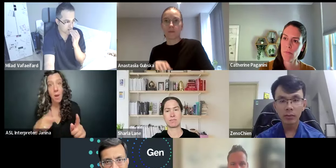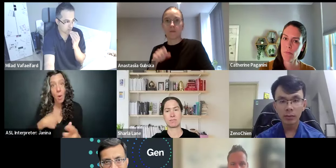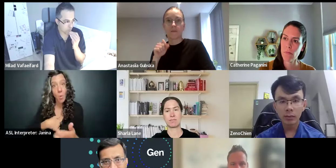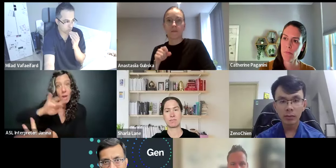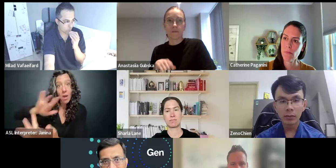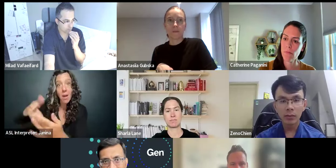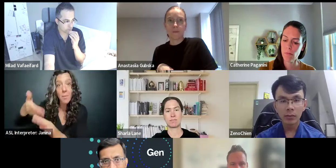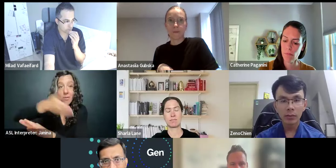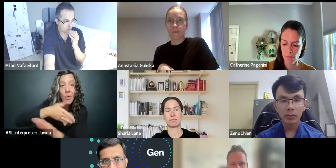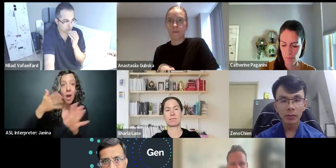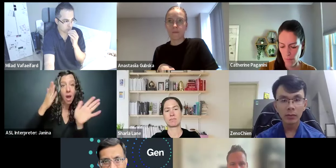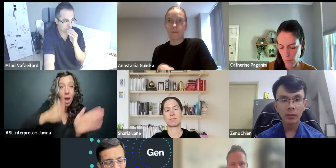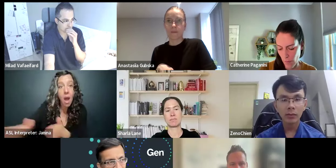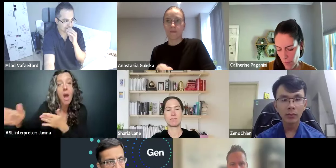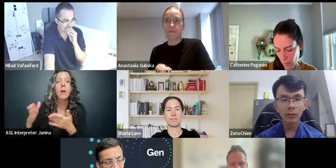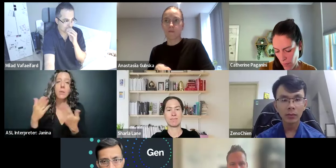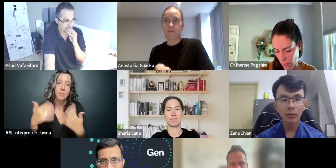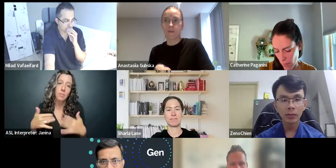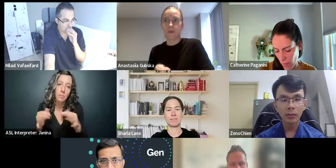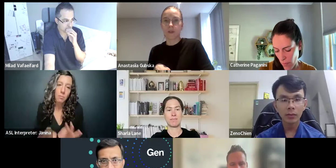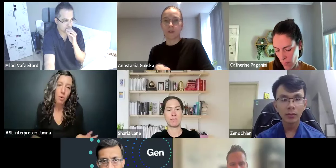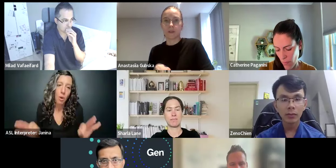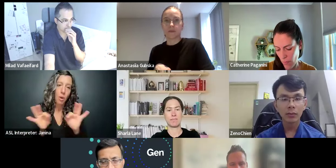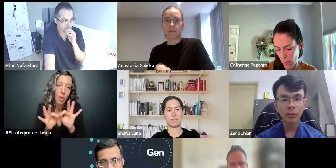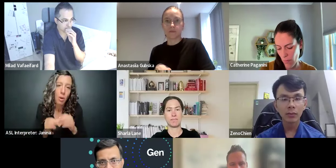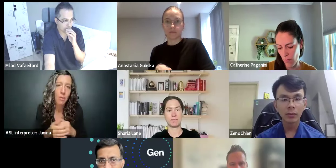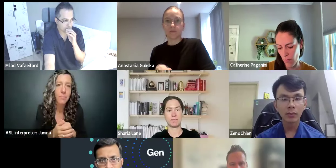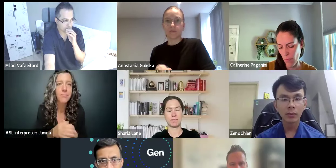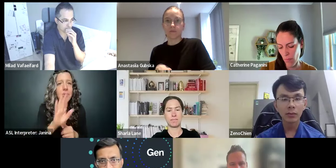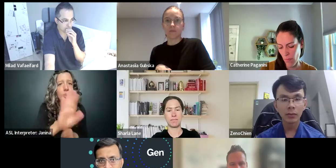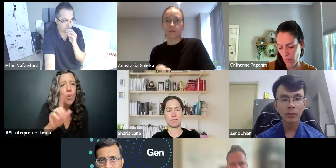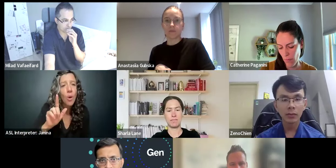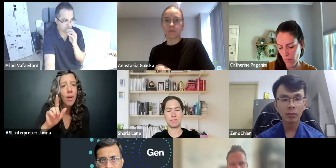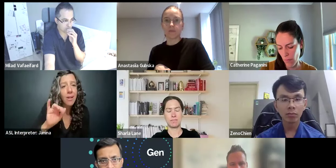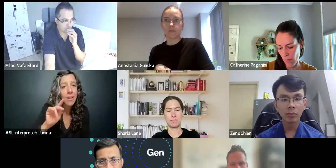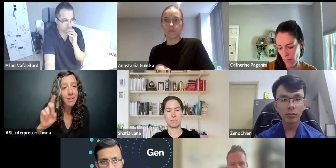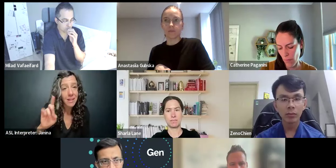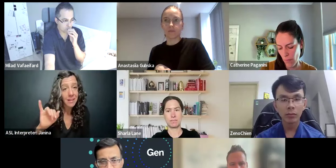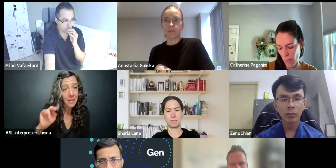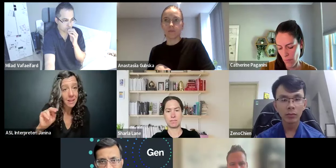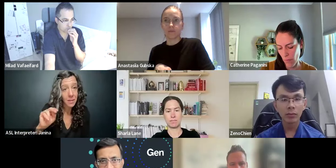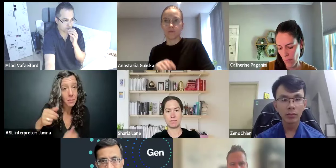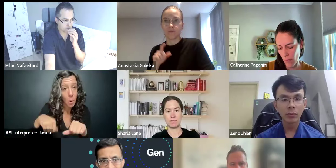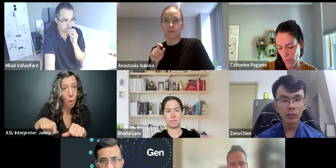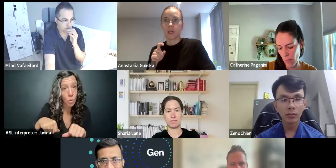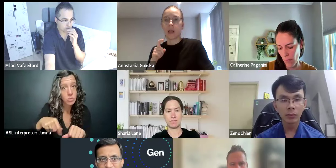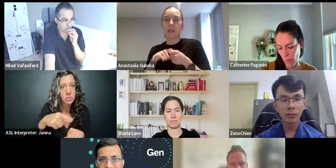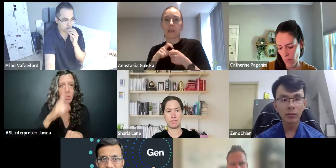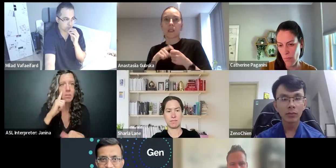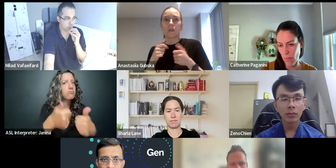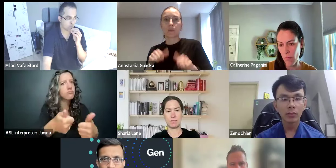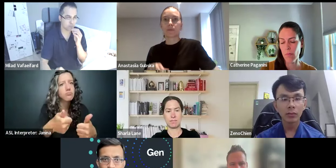So I think maybe I think in your LinkedIn post, it's the right way to do. We also need to publicize our